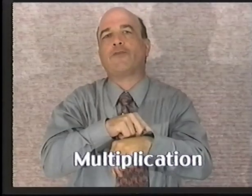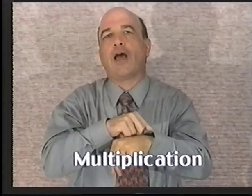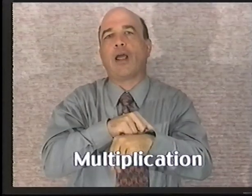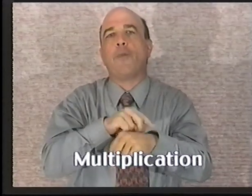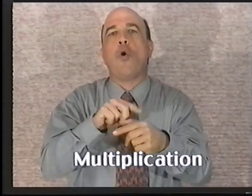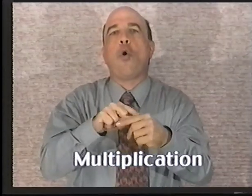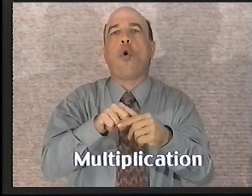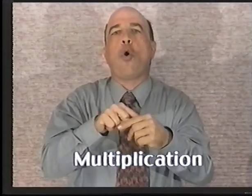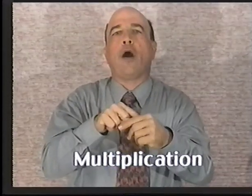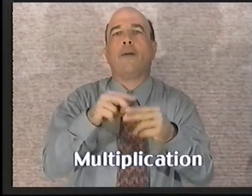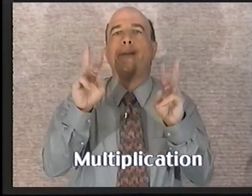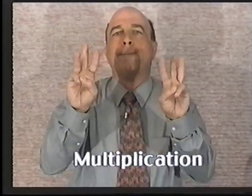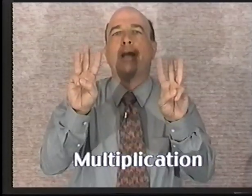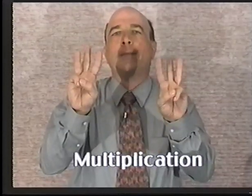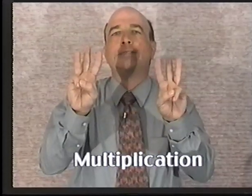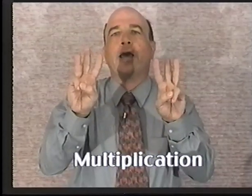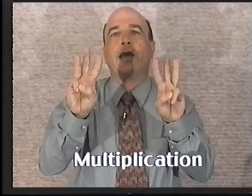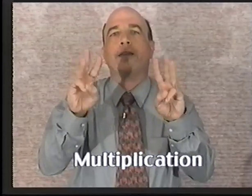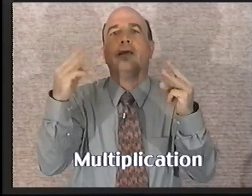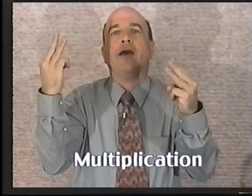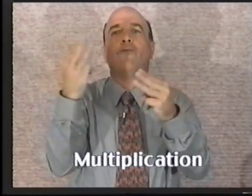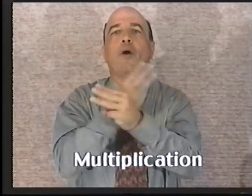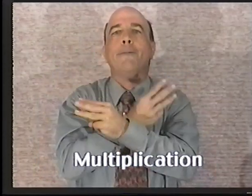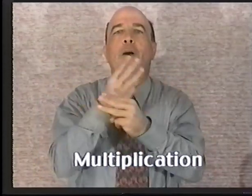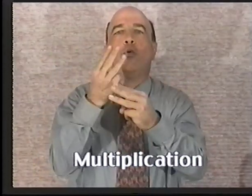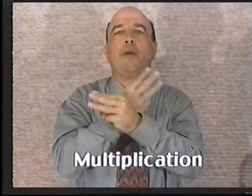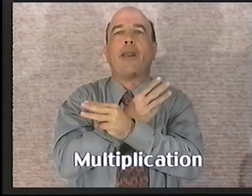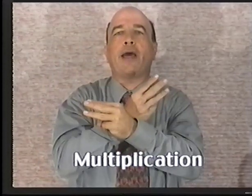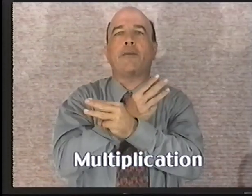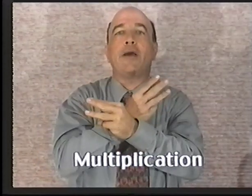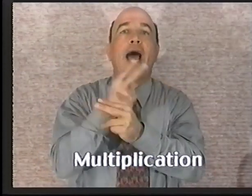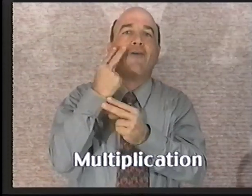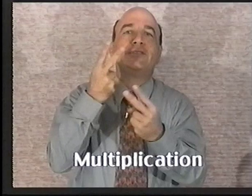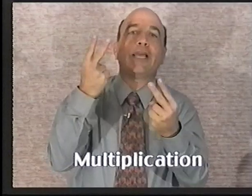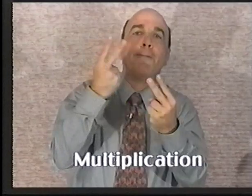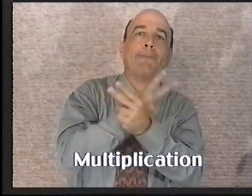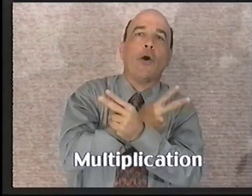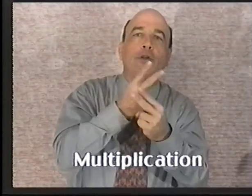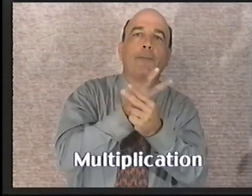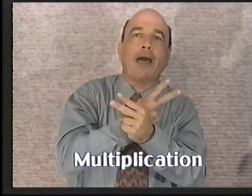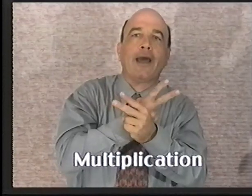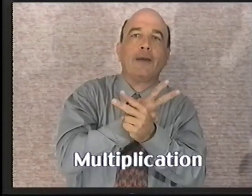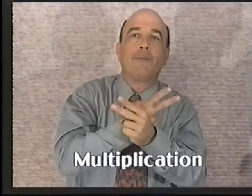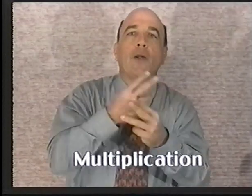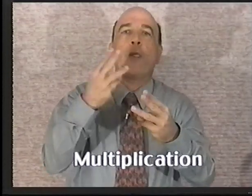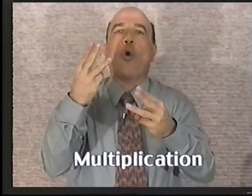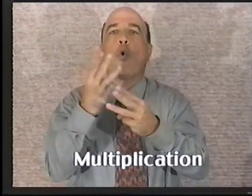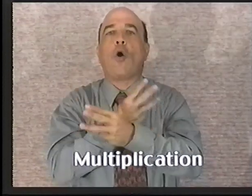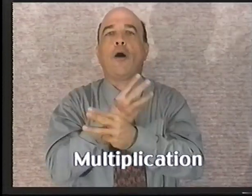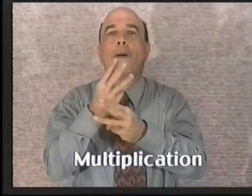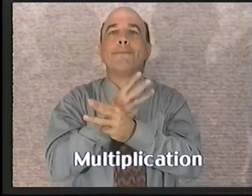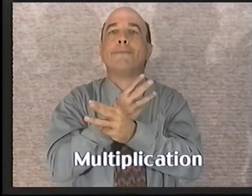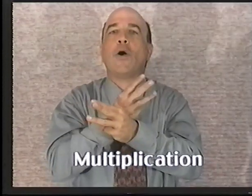times, or make the sign for multiply. I've seen multiply or